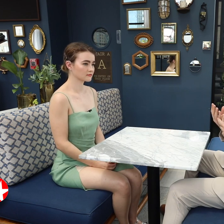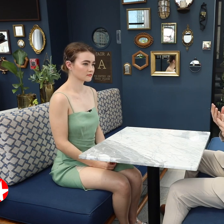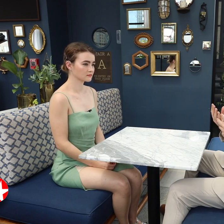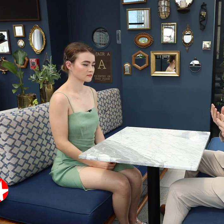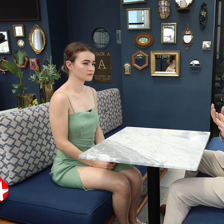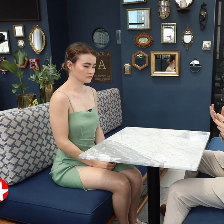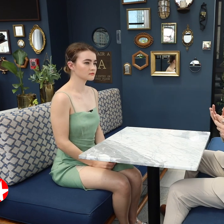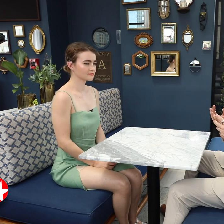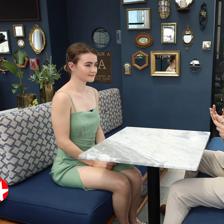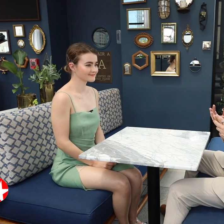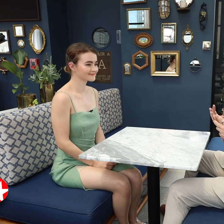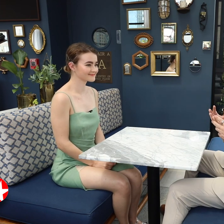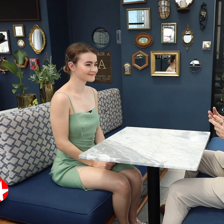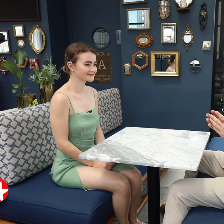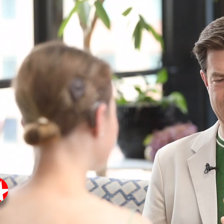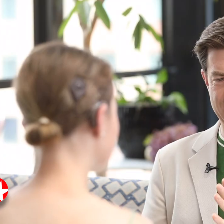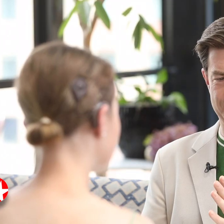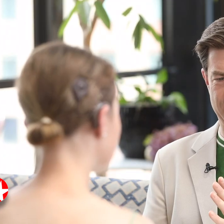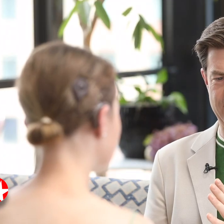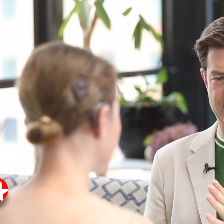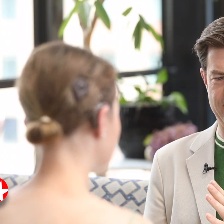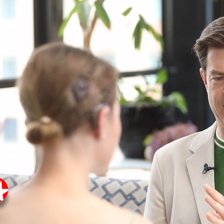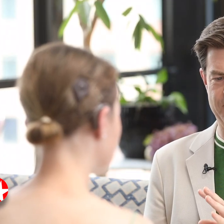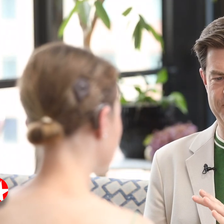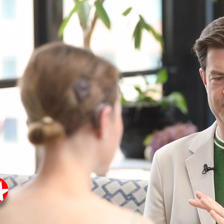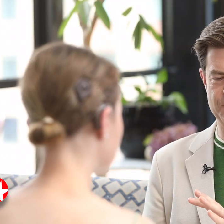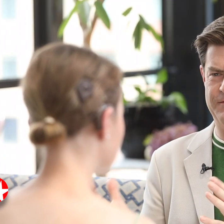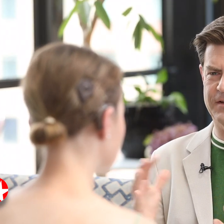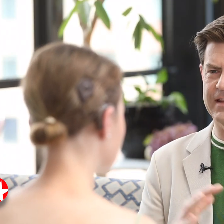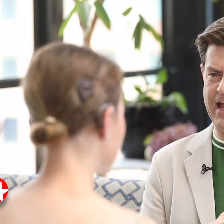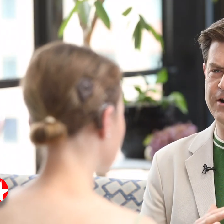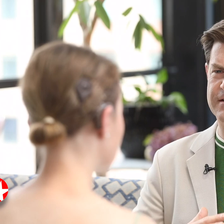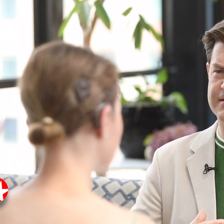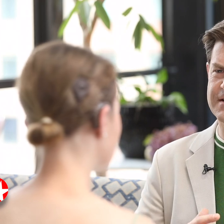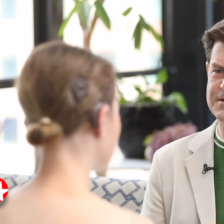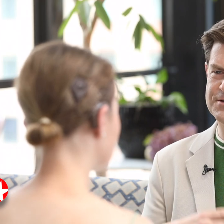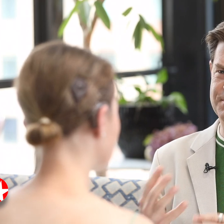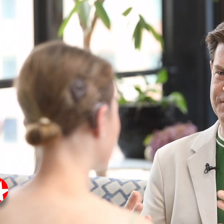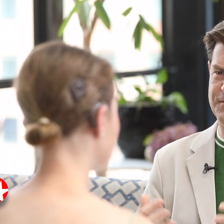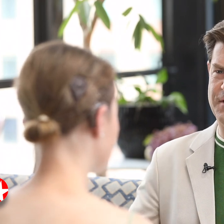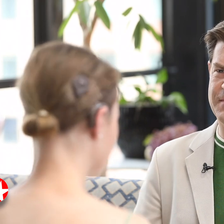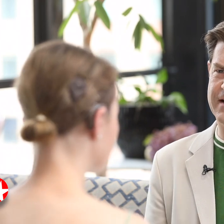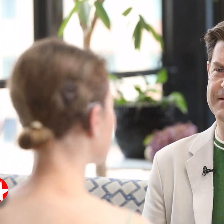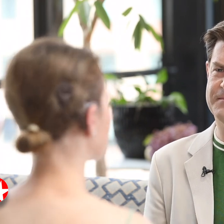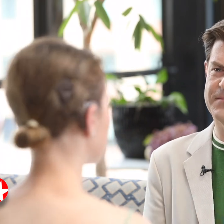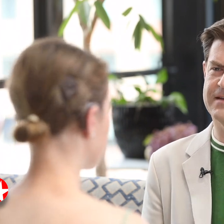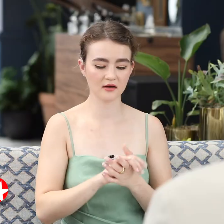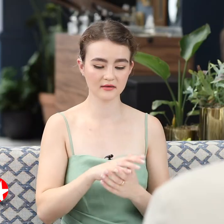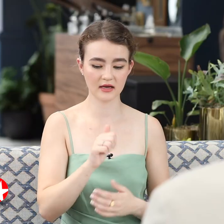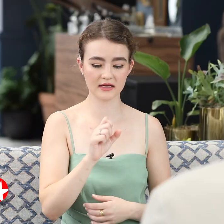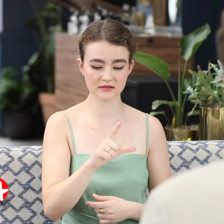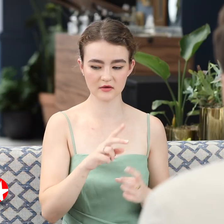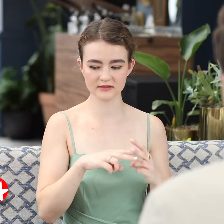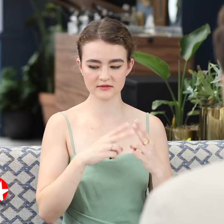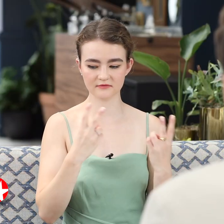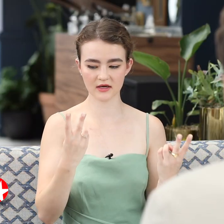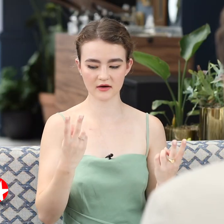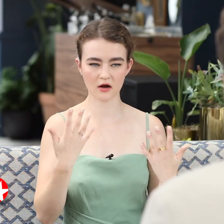too. We've seen on Broadway, that's a really beautiful layer to performing. I totally agree. American